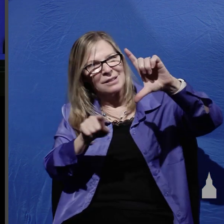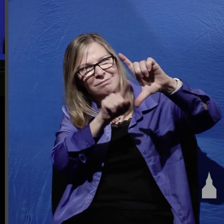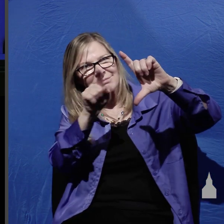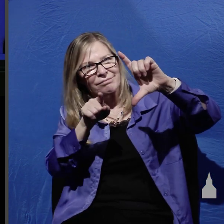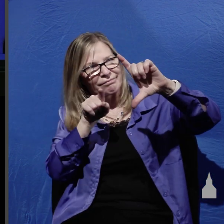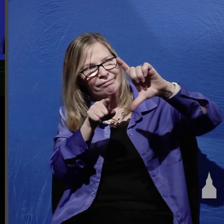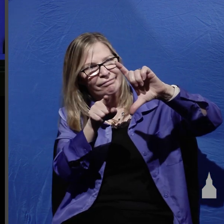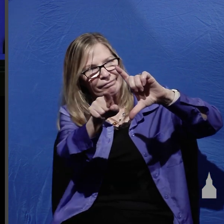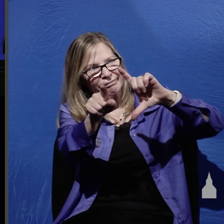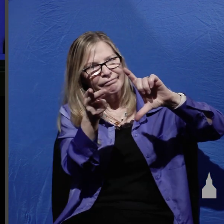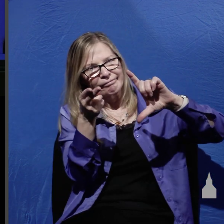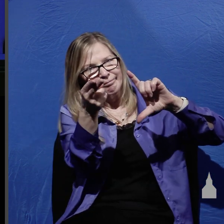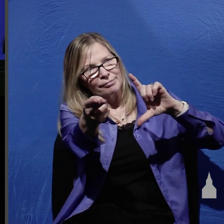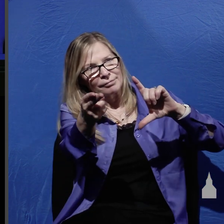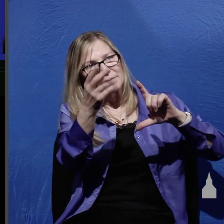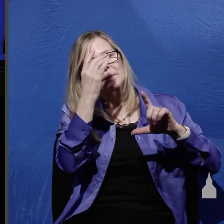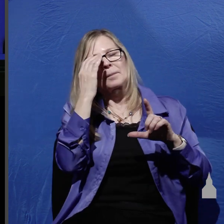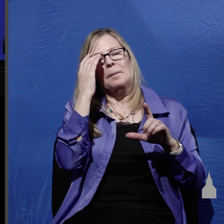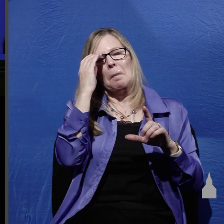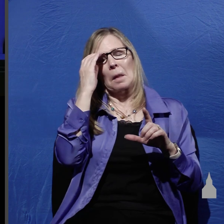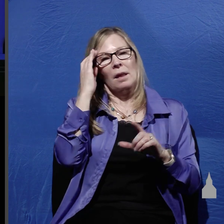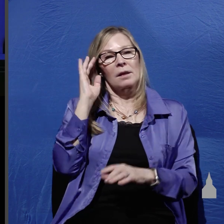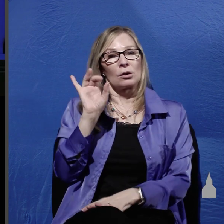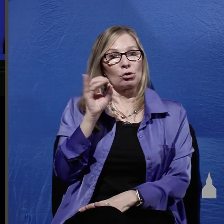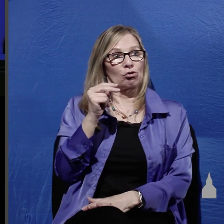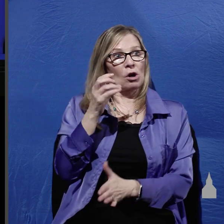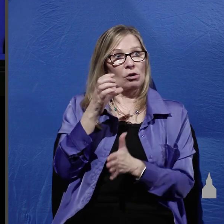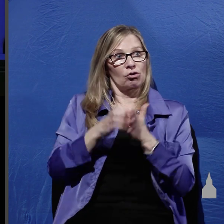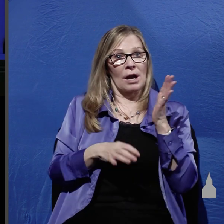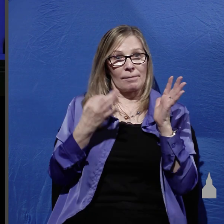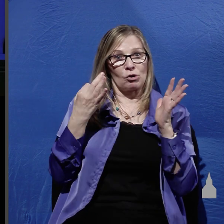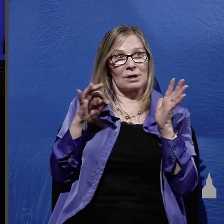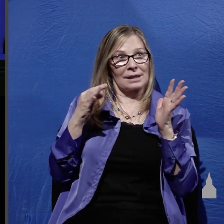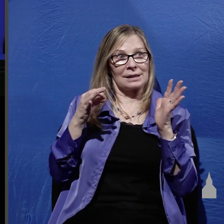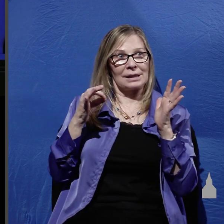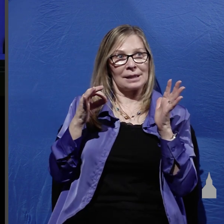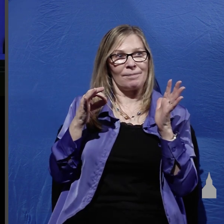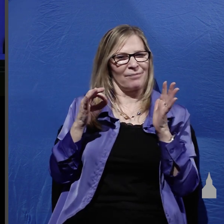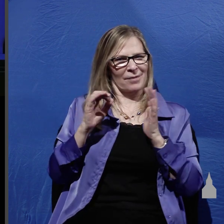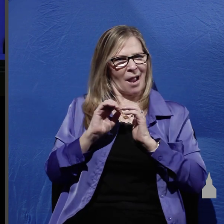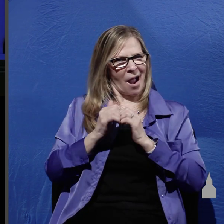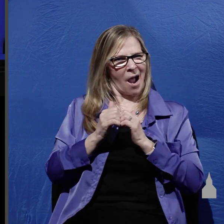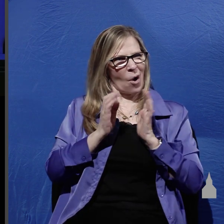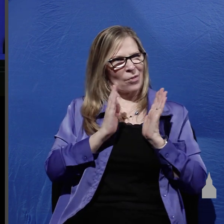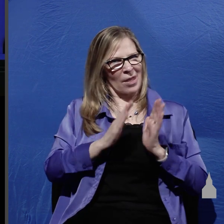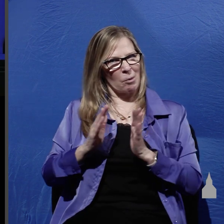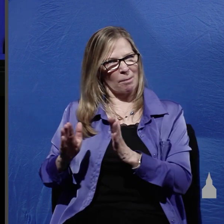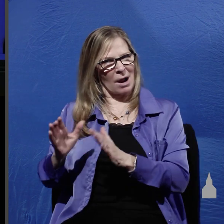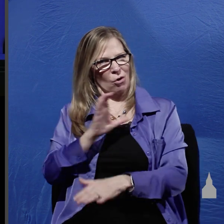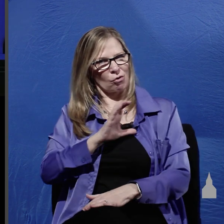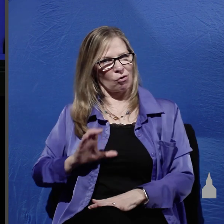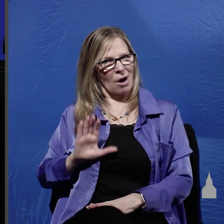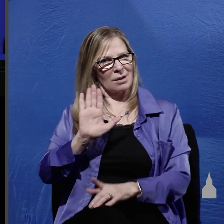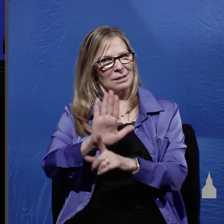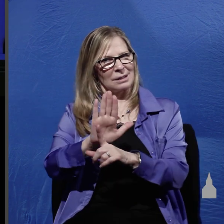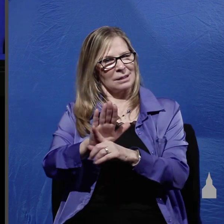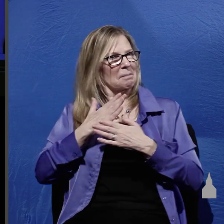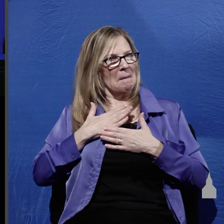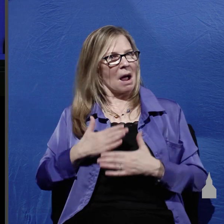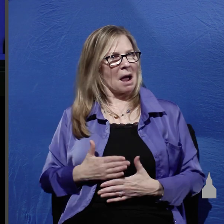and here's what we read in John 19 concerning how Christ's body was prepared for burial and then placed in the tomb John